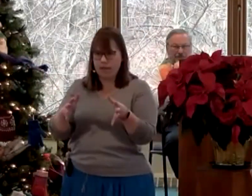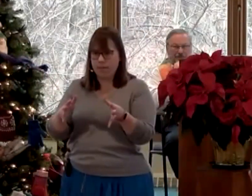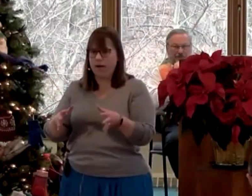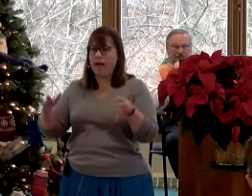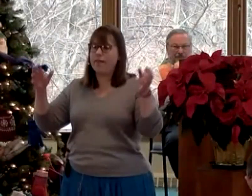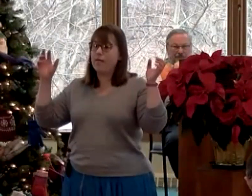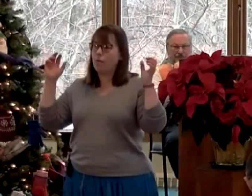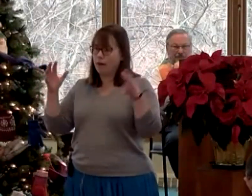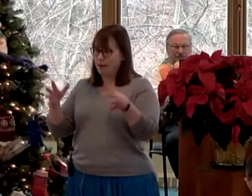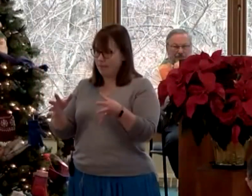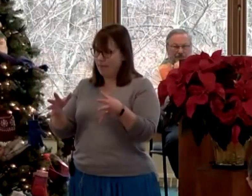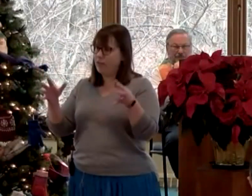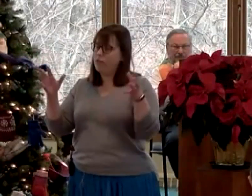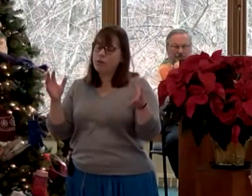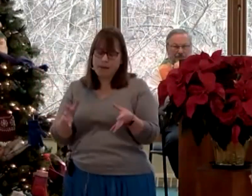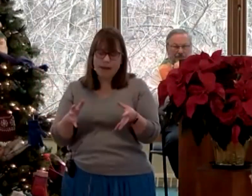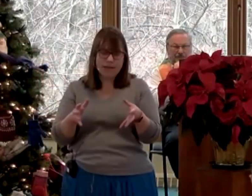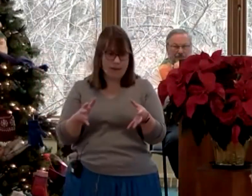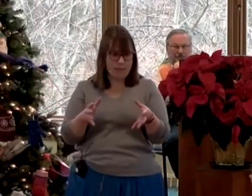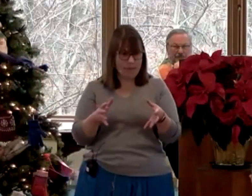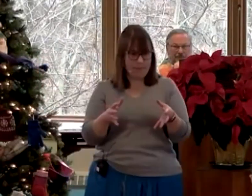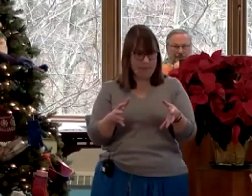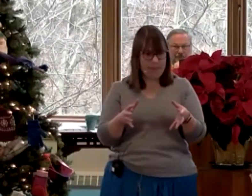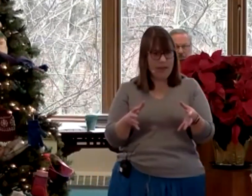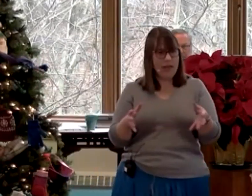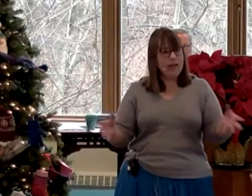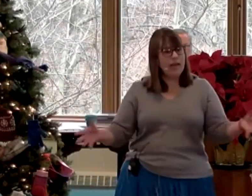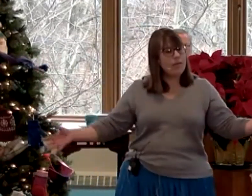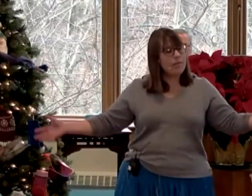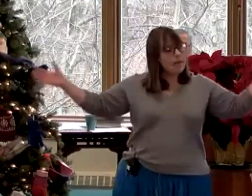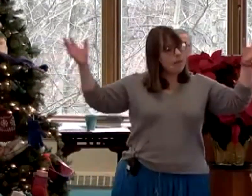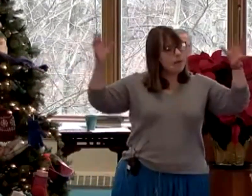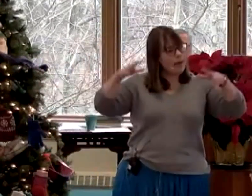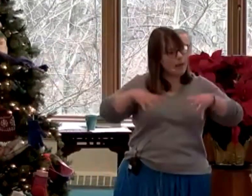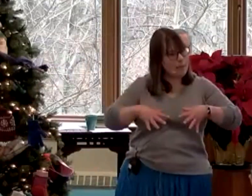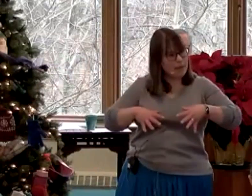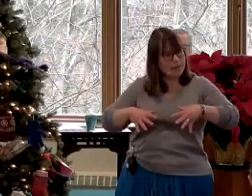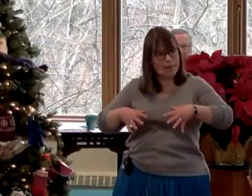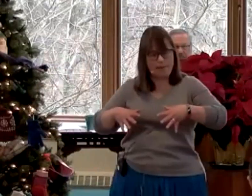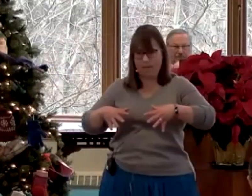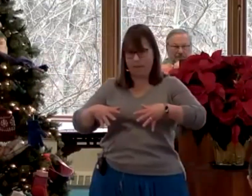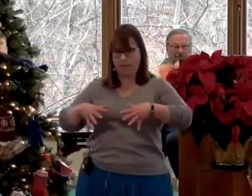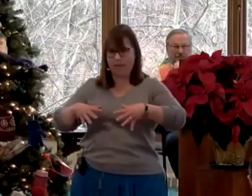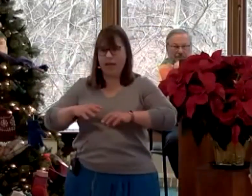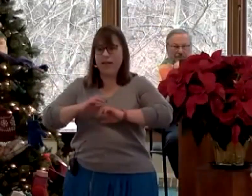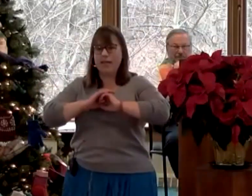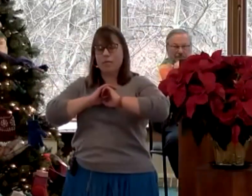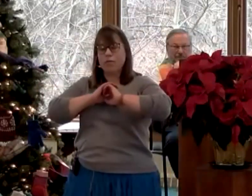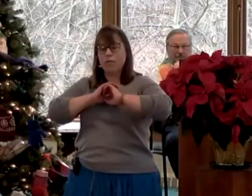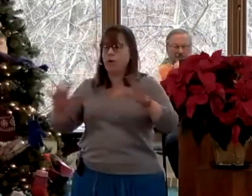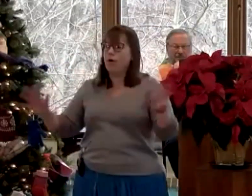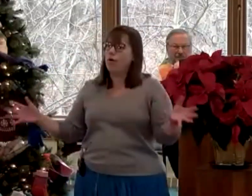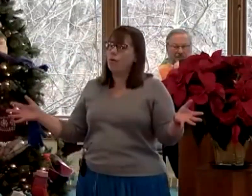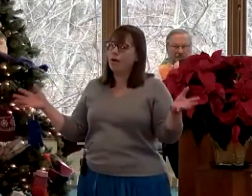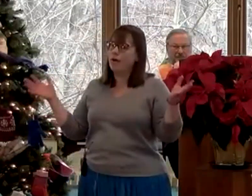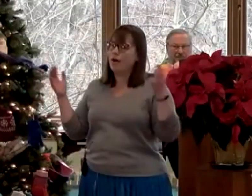skip over that part. And they won. They took back the temple. Now, when the people came into the temple, they were